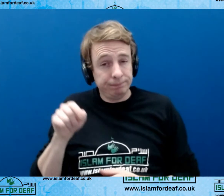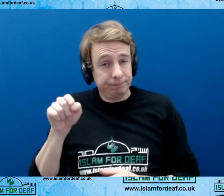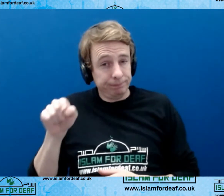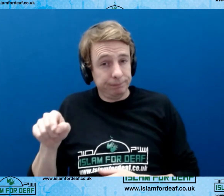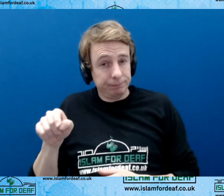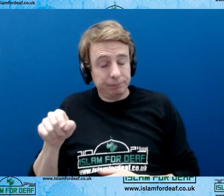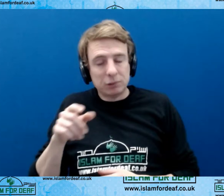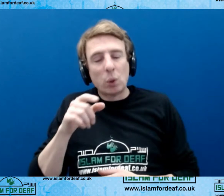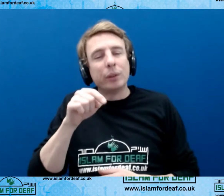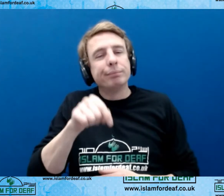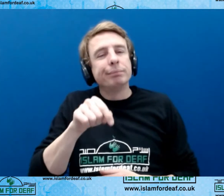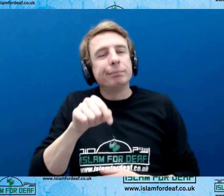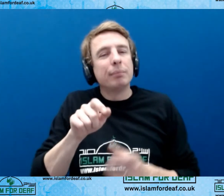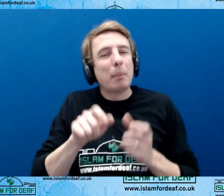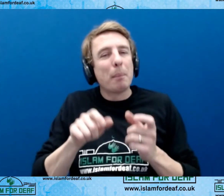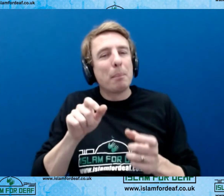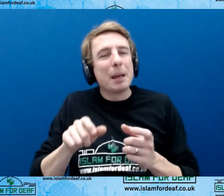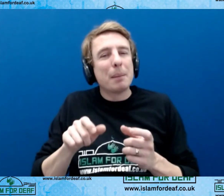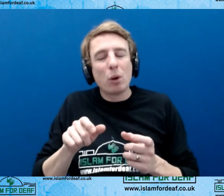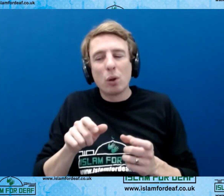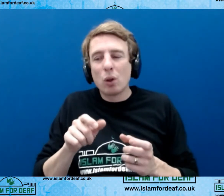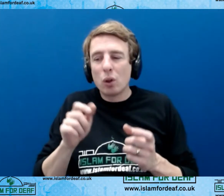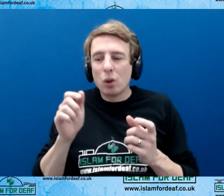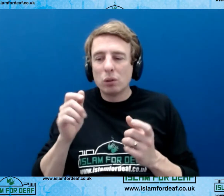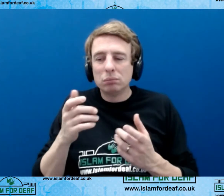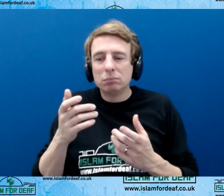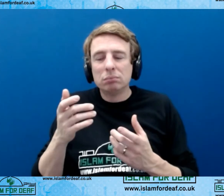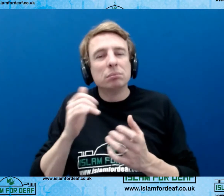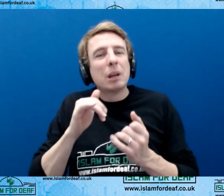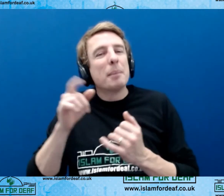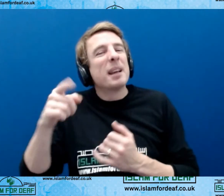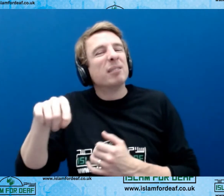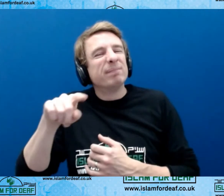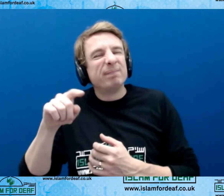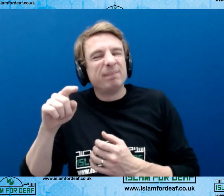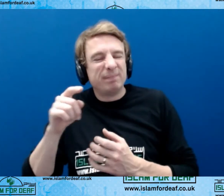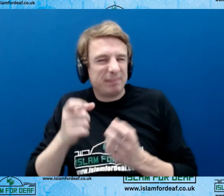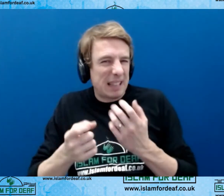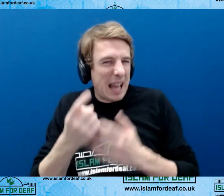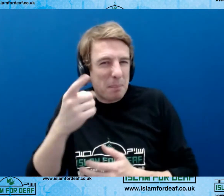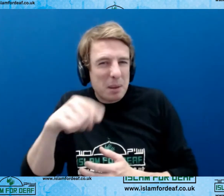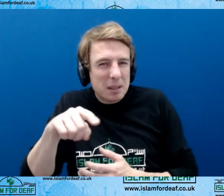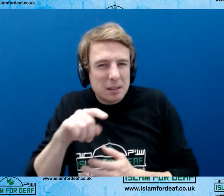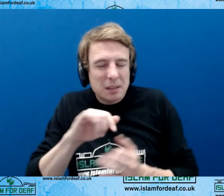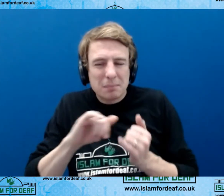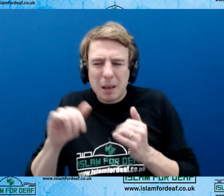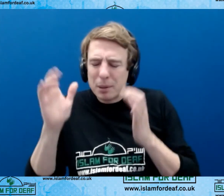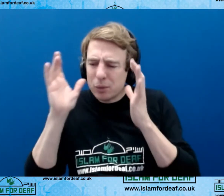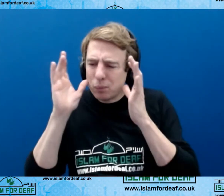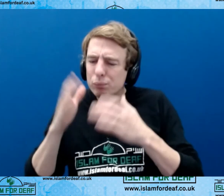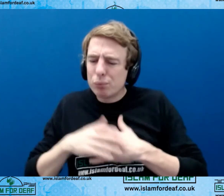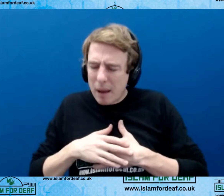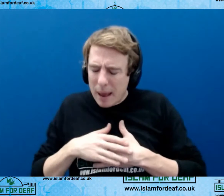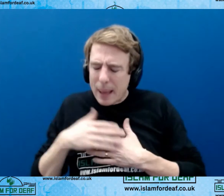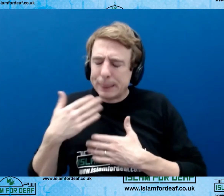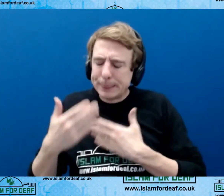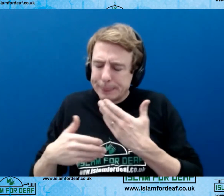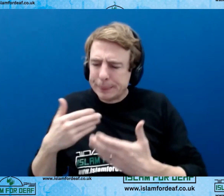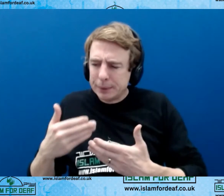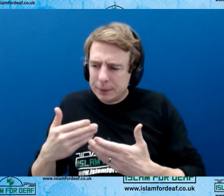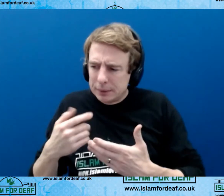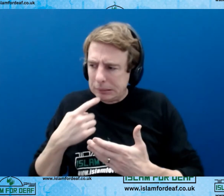is, for example, and this is something that happens to all of us. You forget, whether you've recited something or you forget